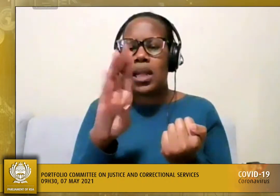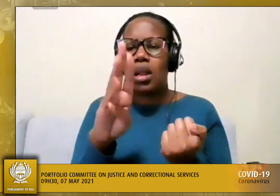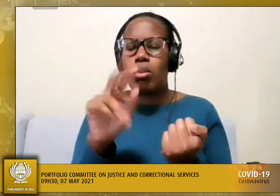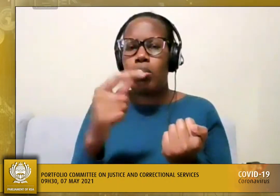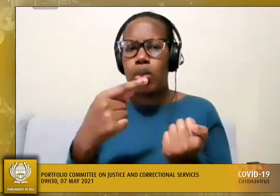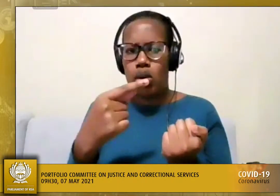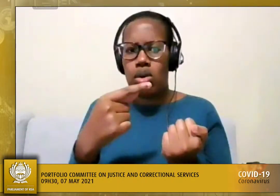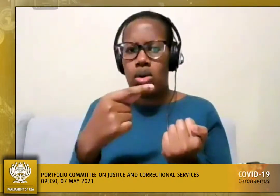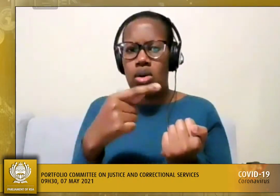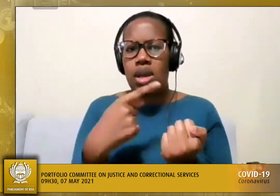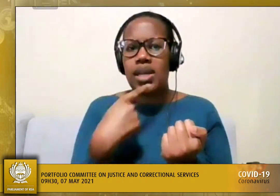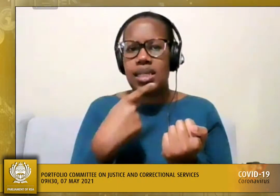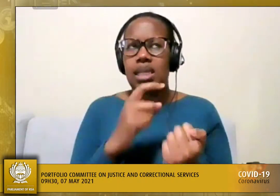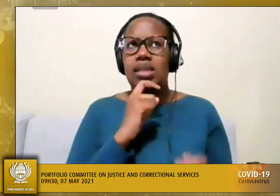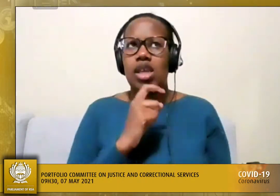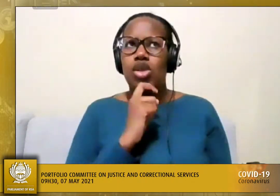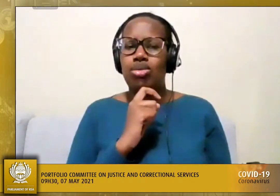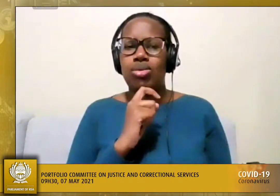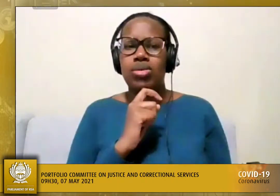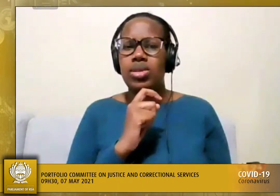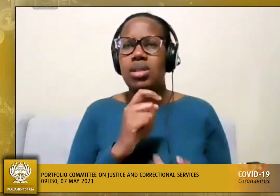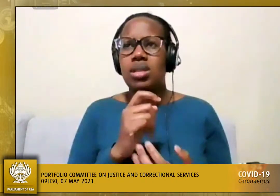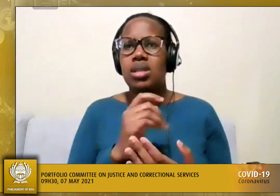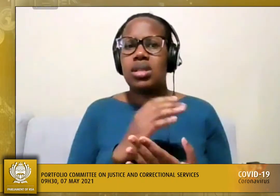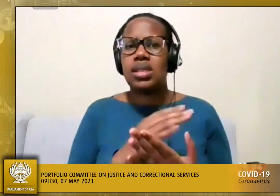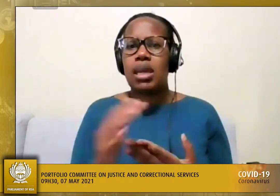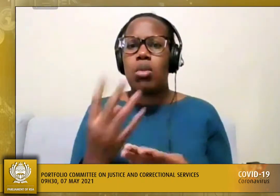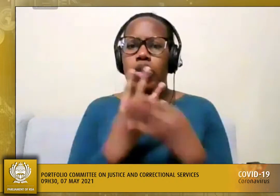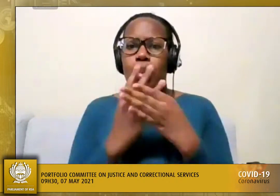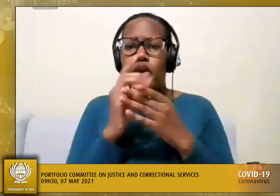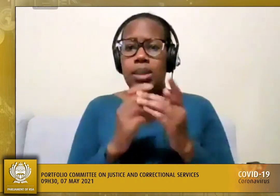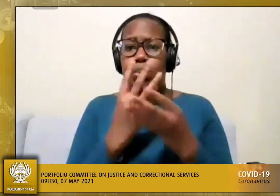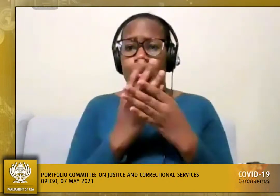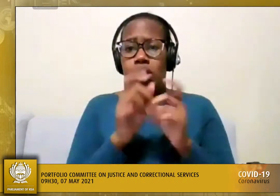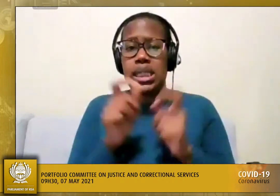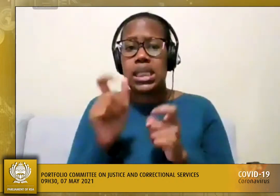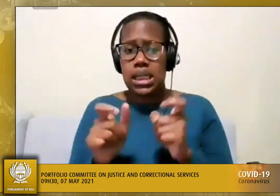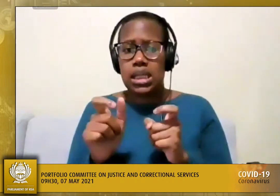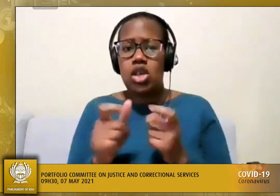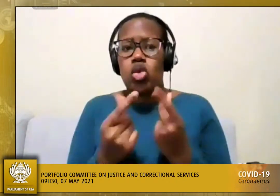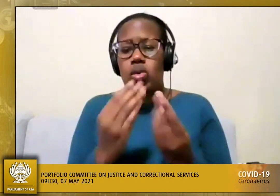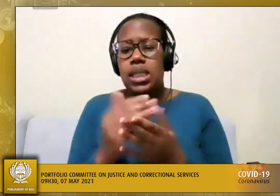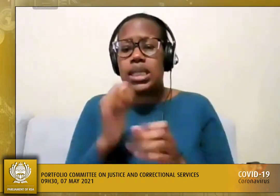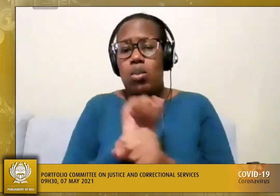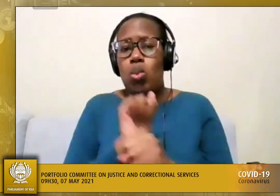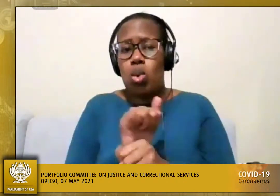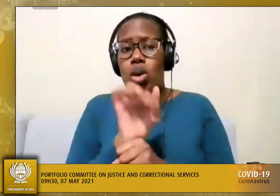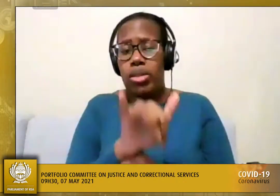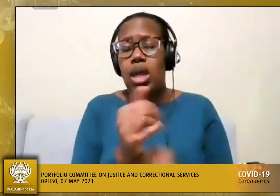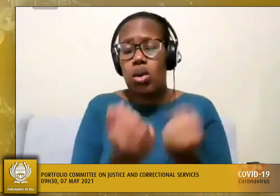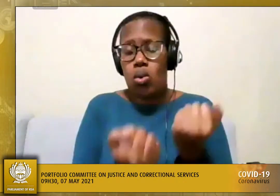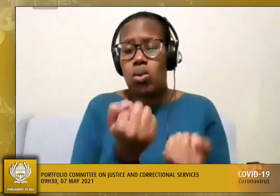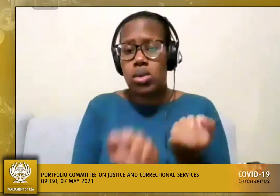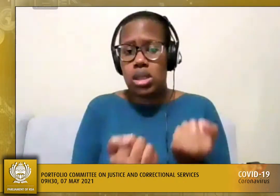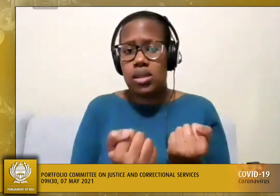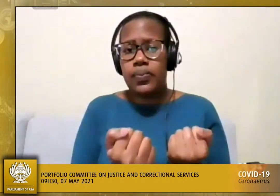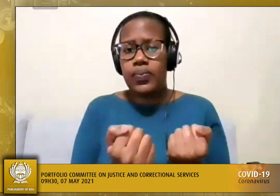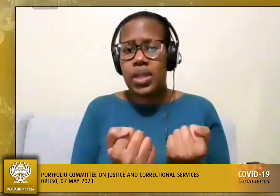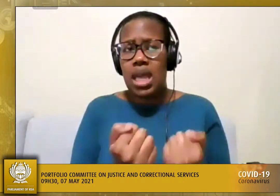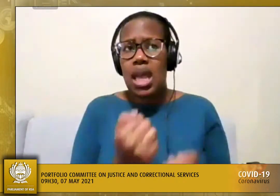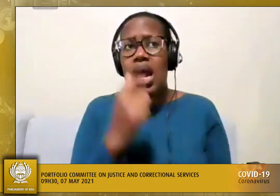used some some of the inmates to do some work in that quote because